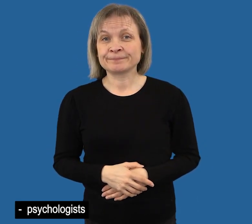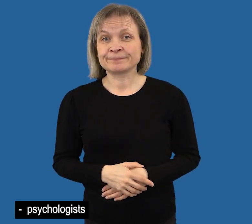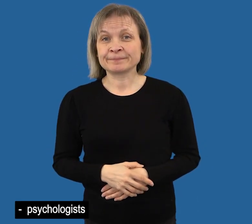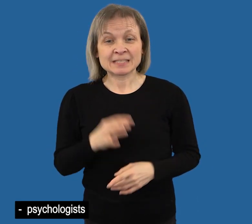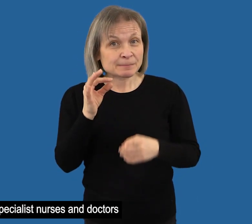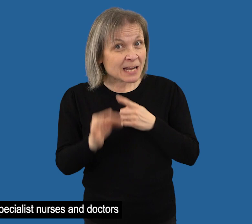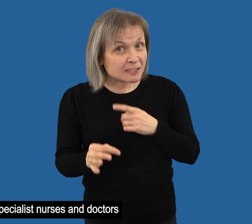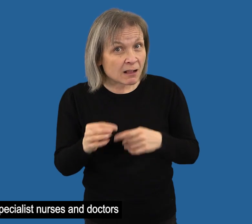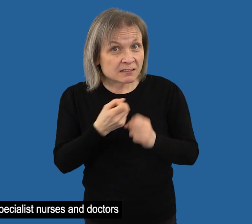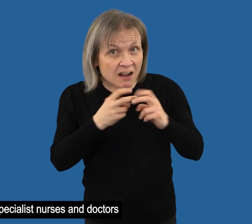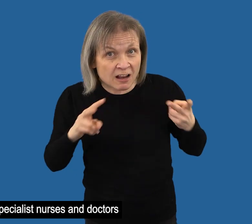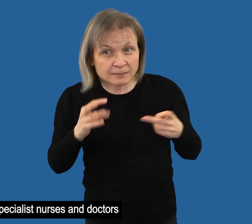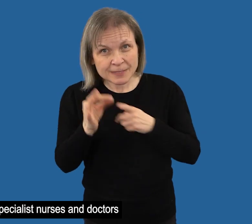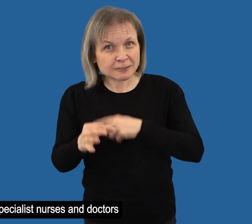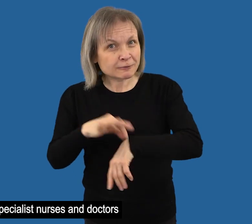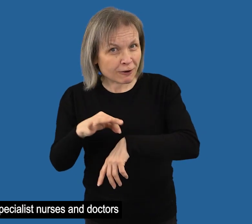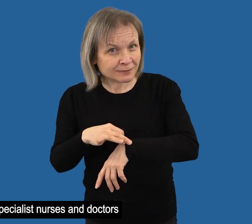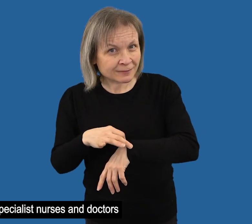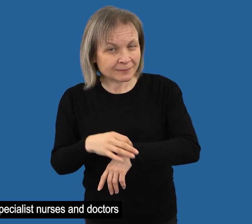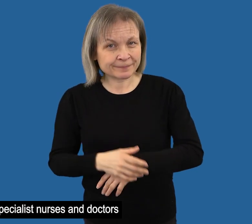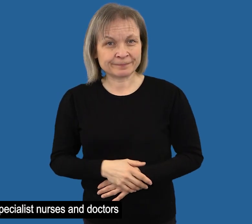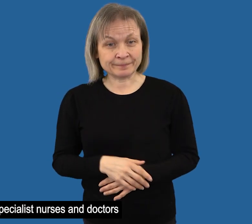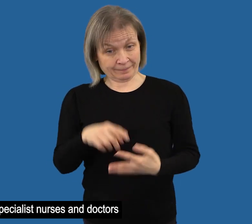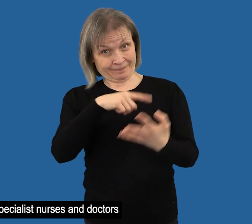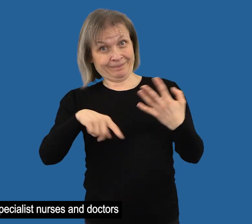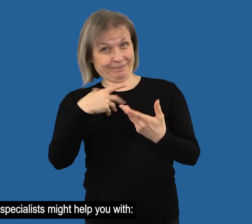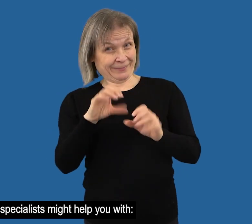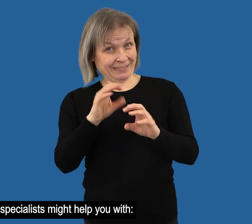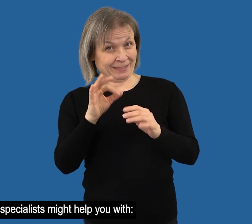psychologists, specialist nurses and doctors.